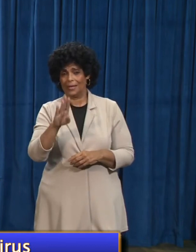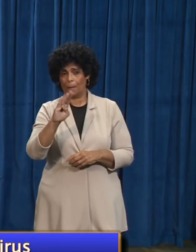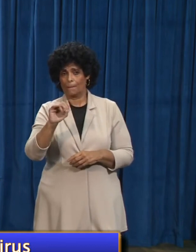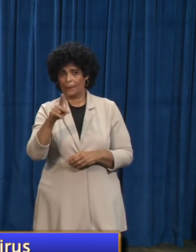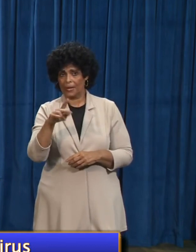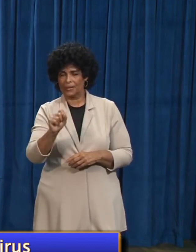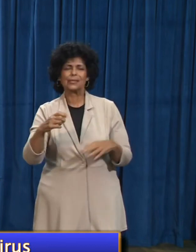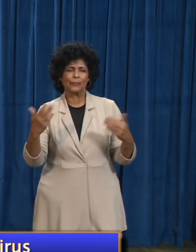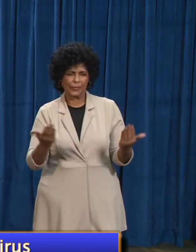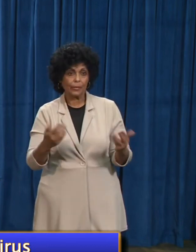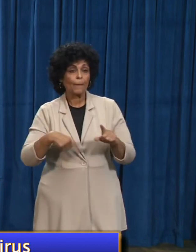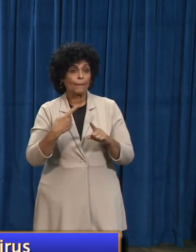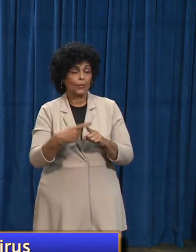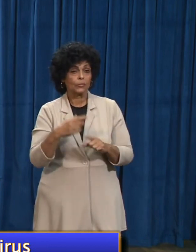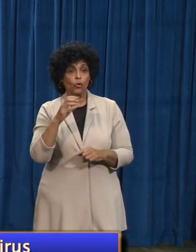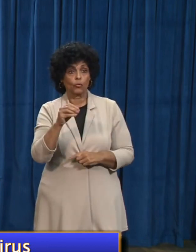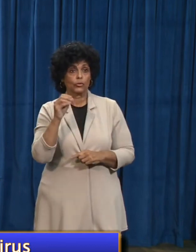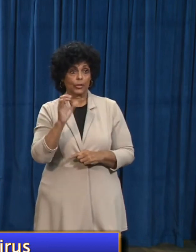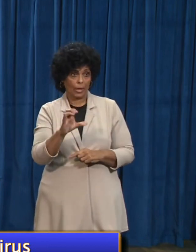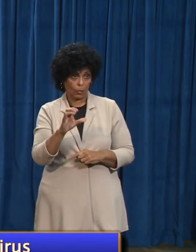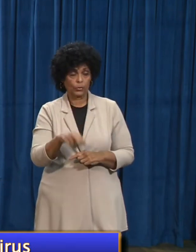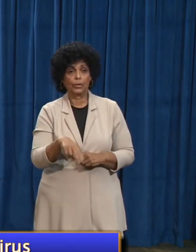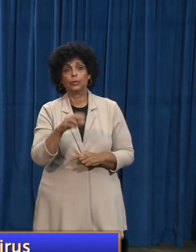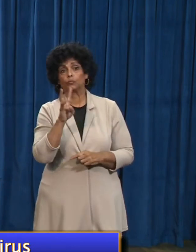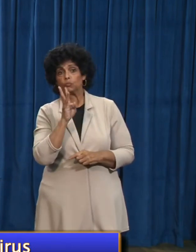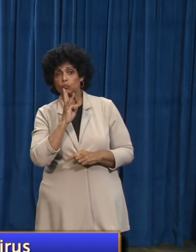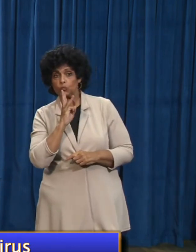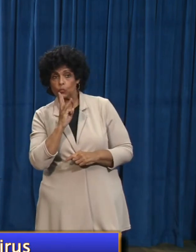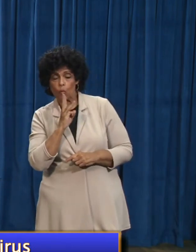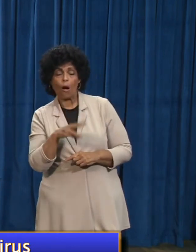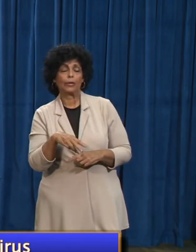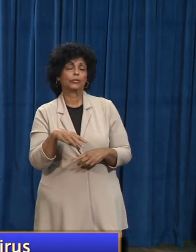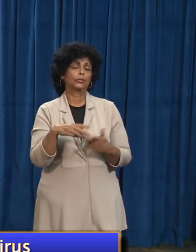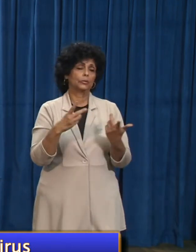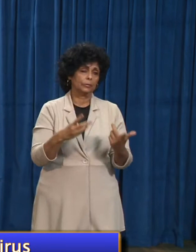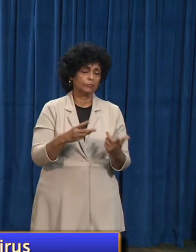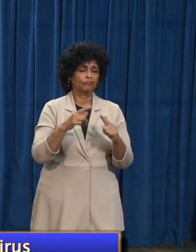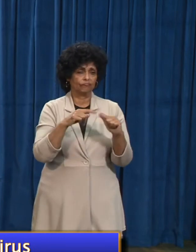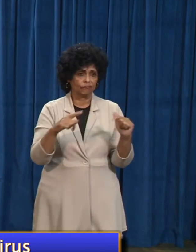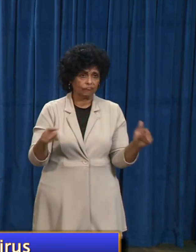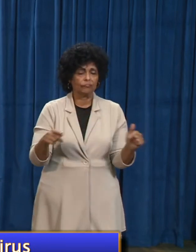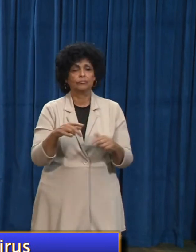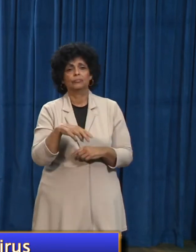along with the Orange County Utilities Director, Ed Torres.